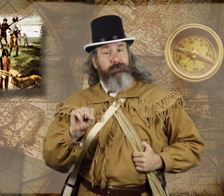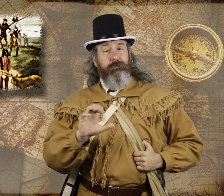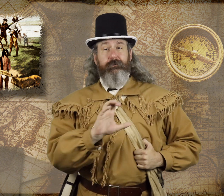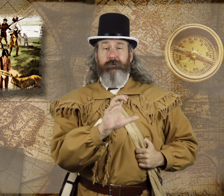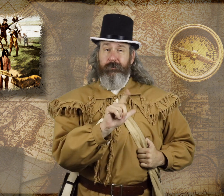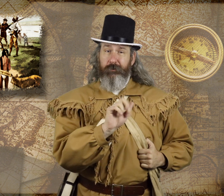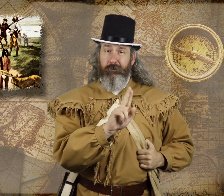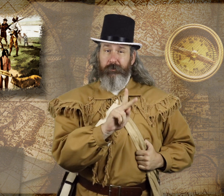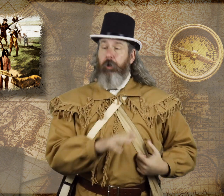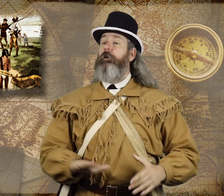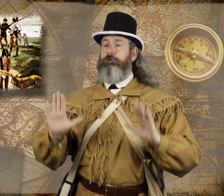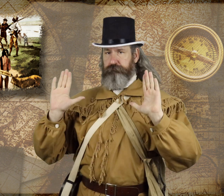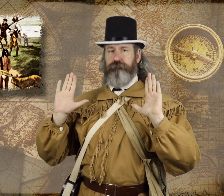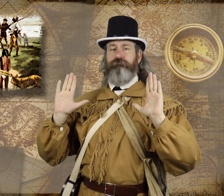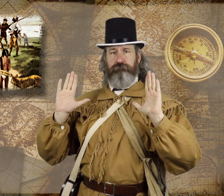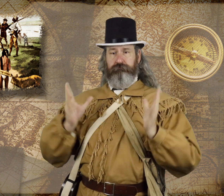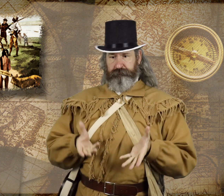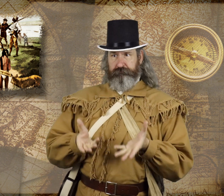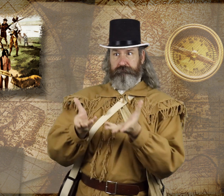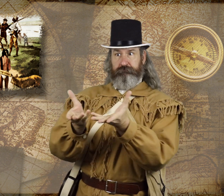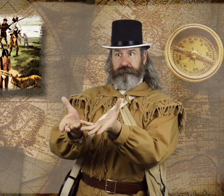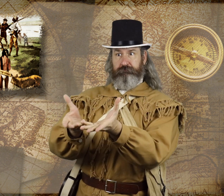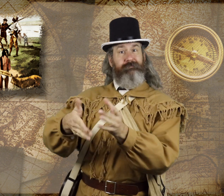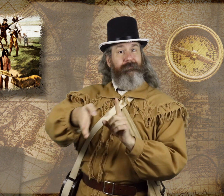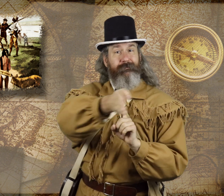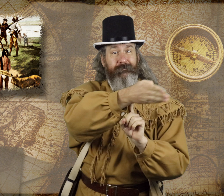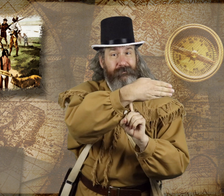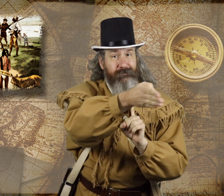Lewis and Clark gave them flags,